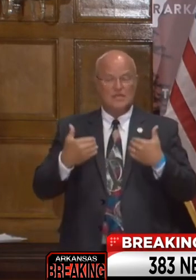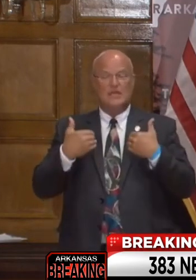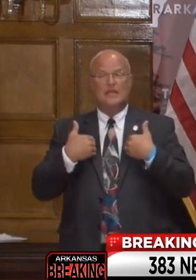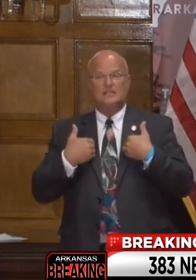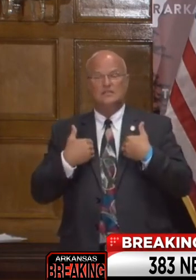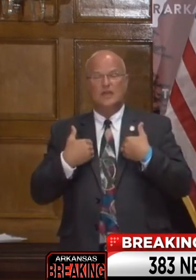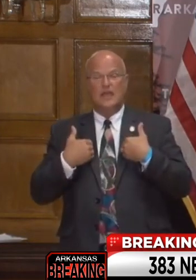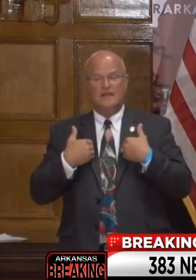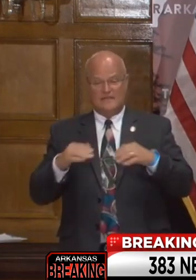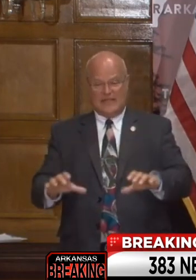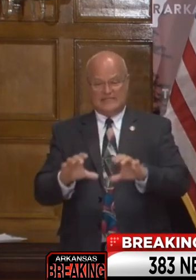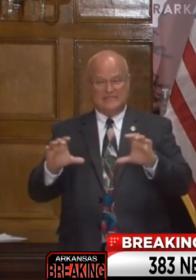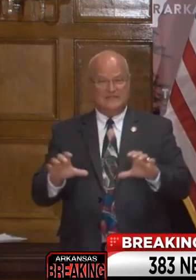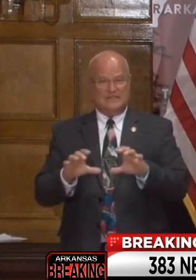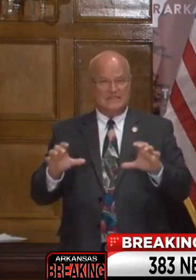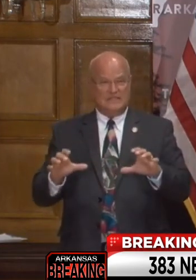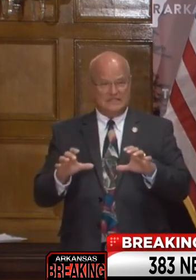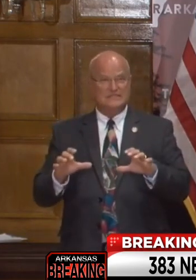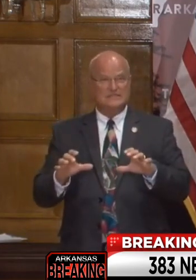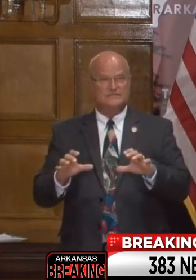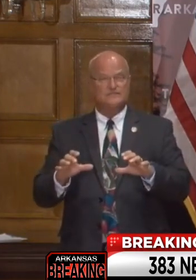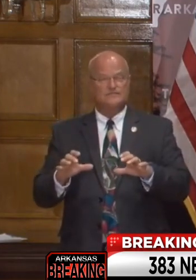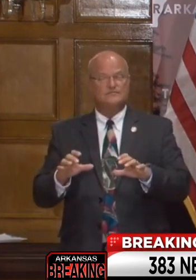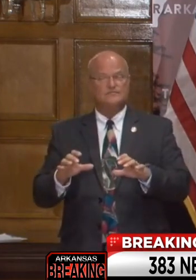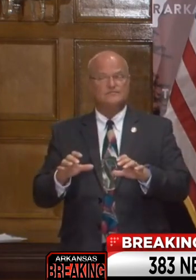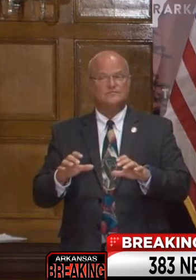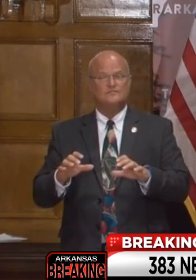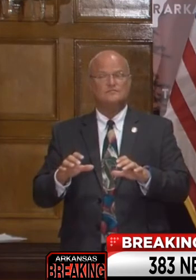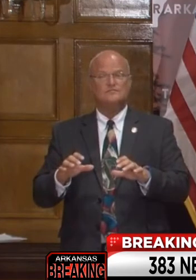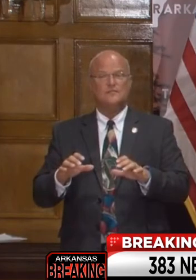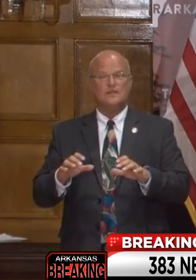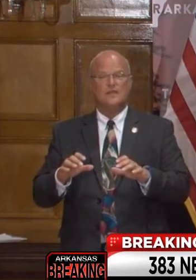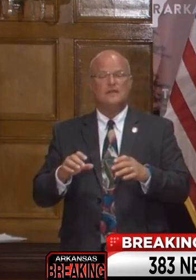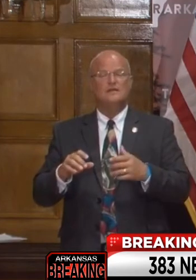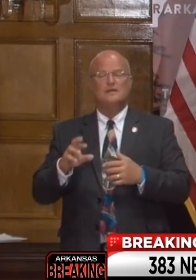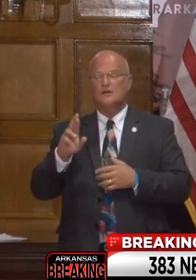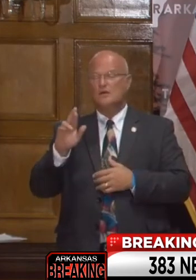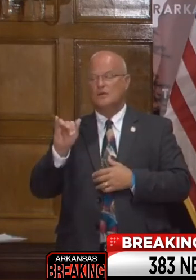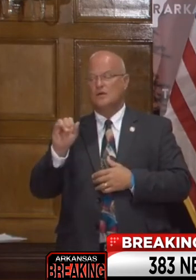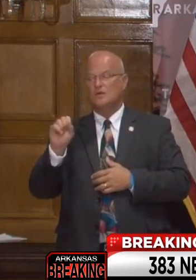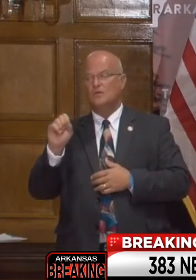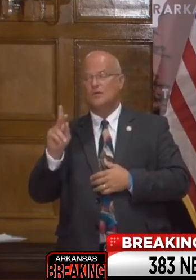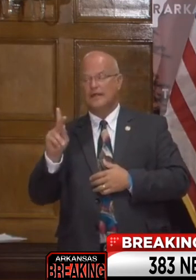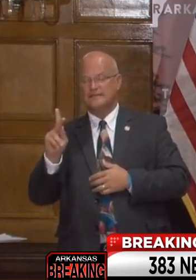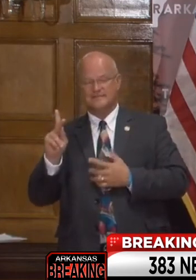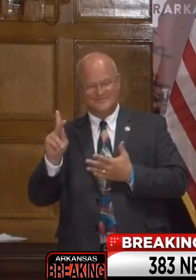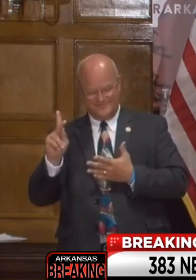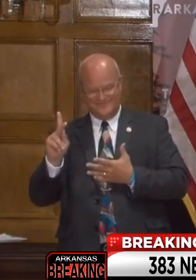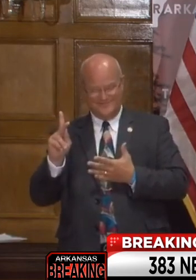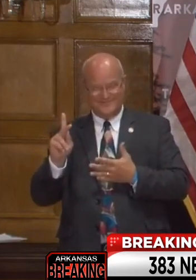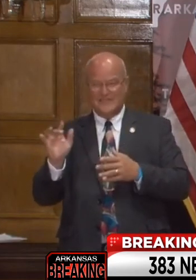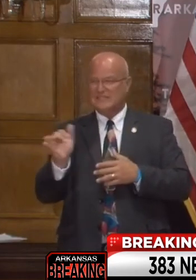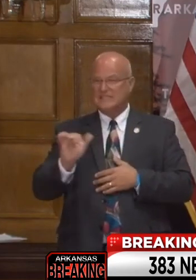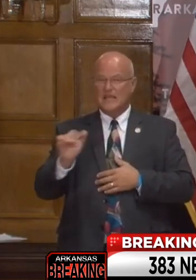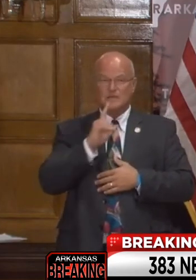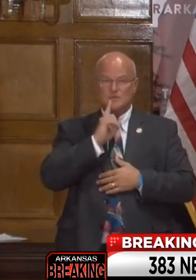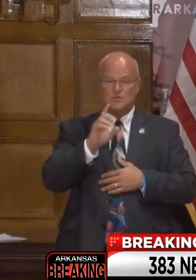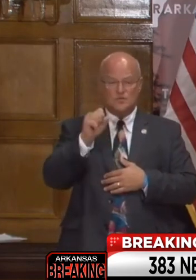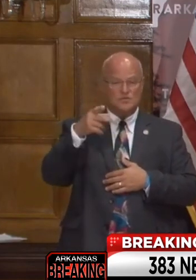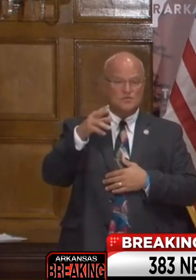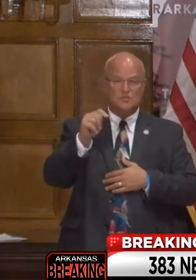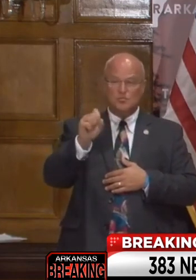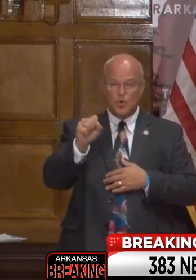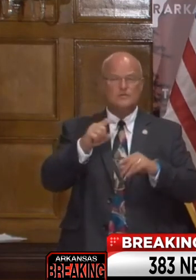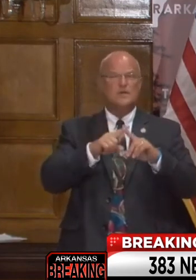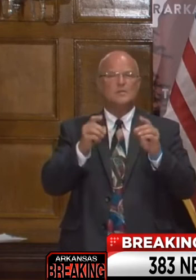have activities, they're going to be at risk. And the same thing is true whether even in the sports